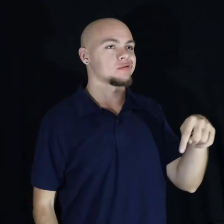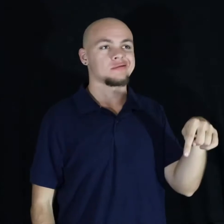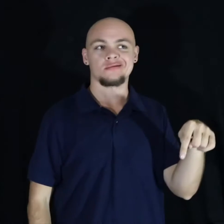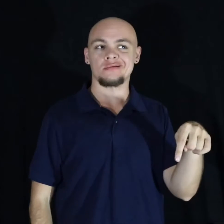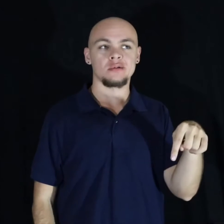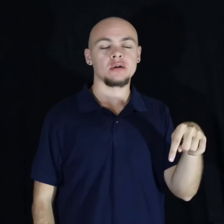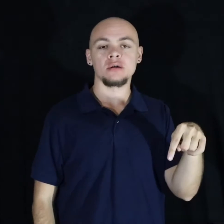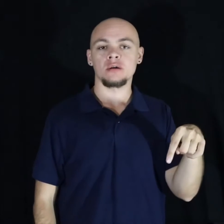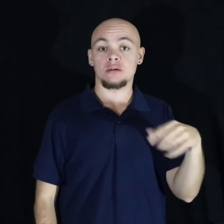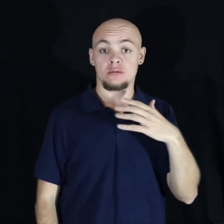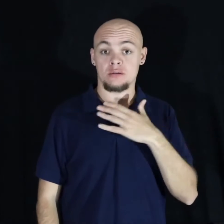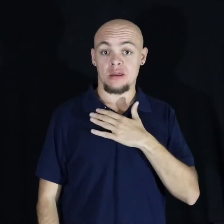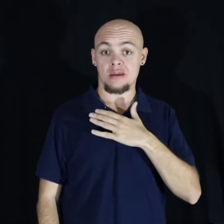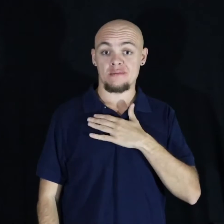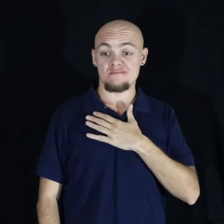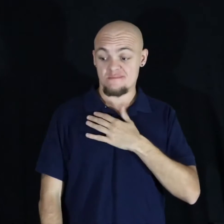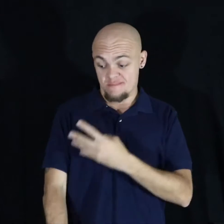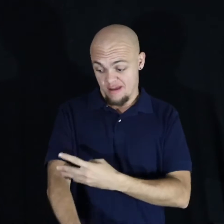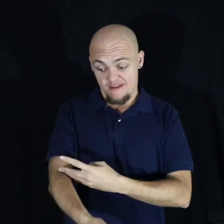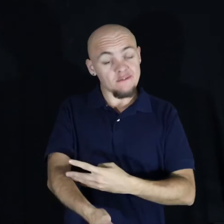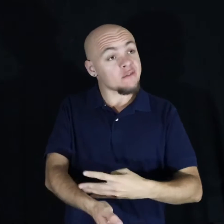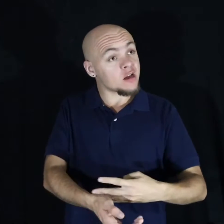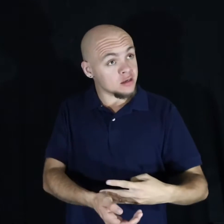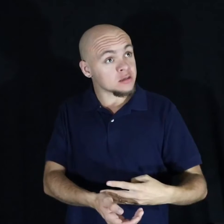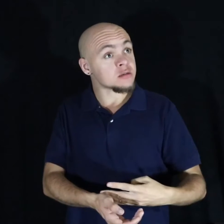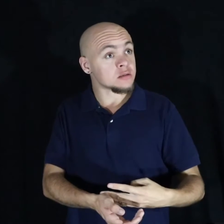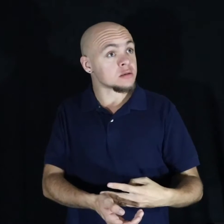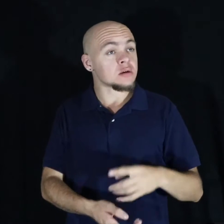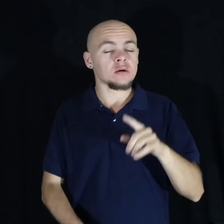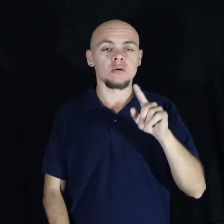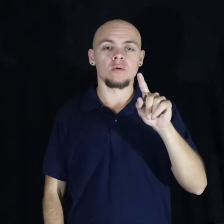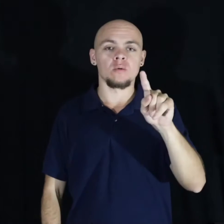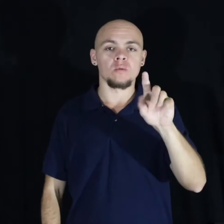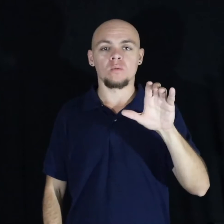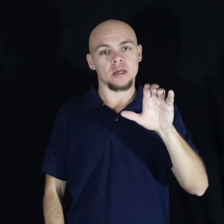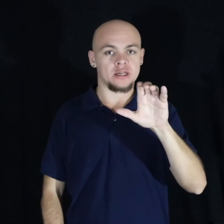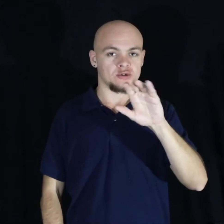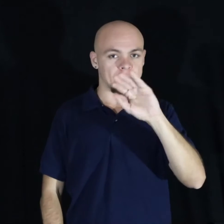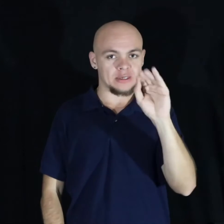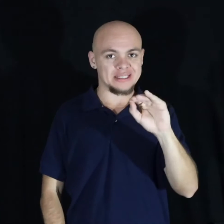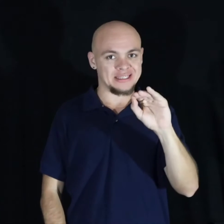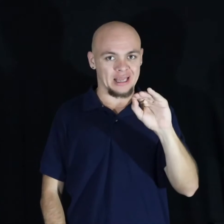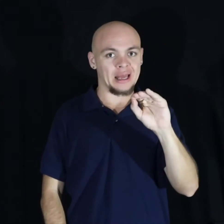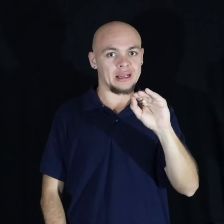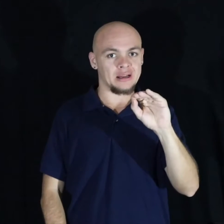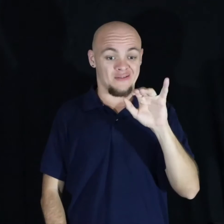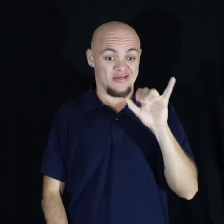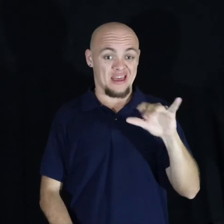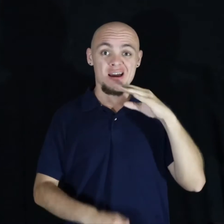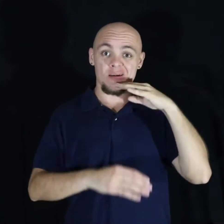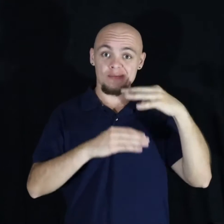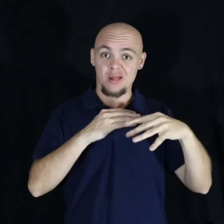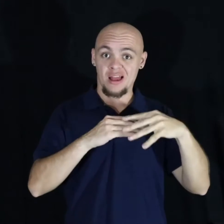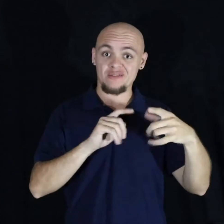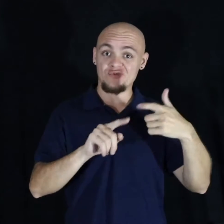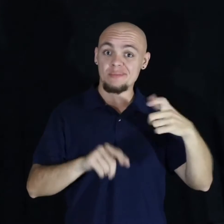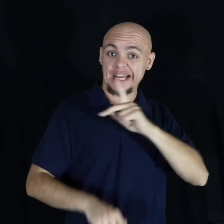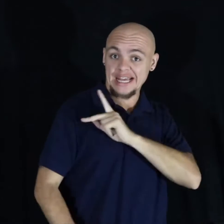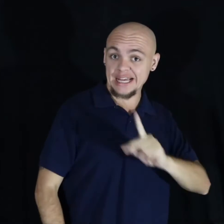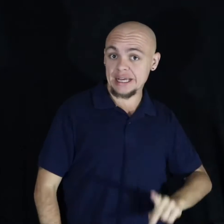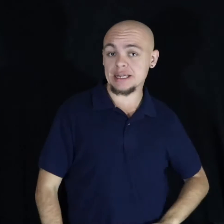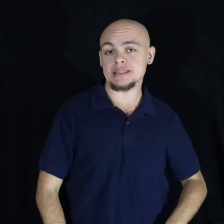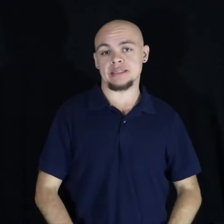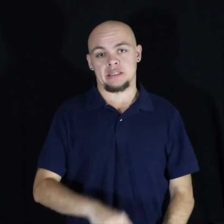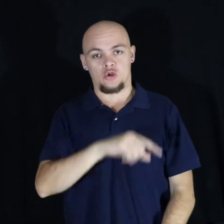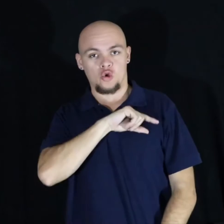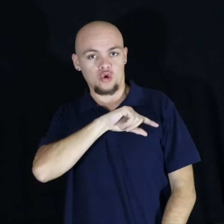And in my veins, 100% of this blood runs through these veins of these kings, these